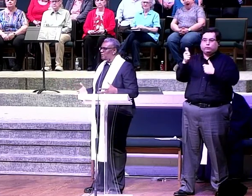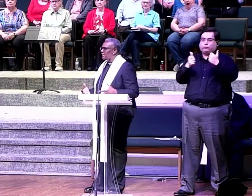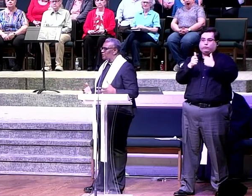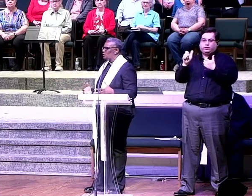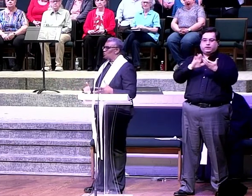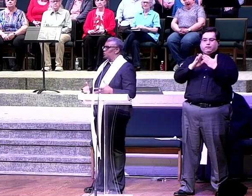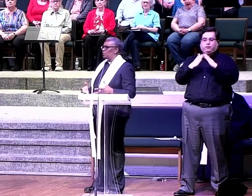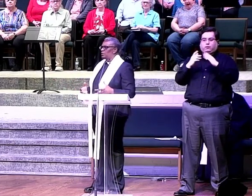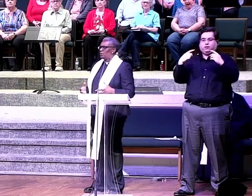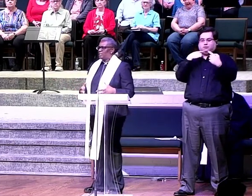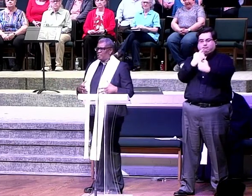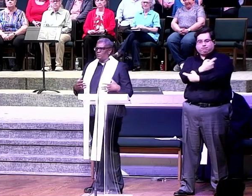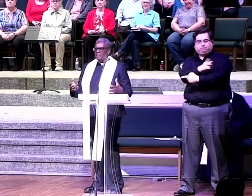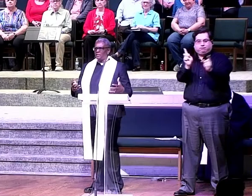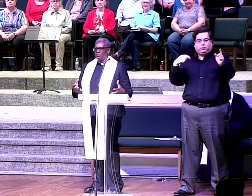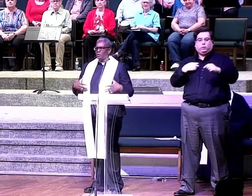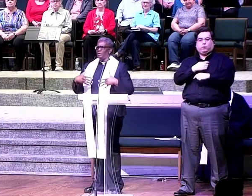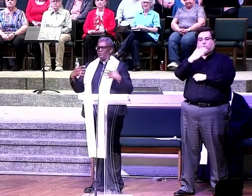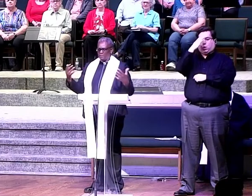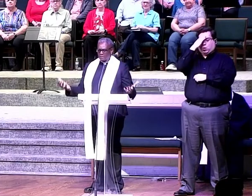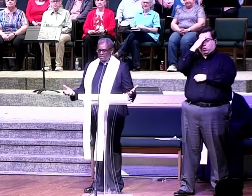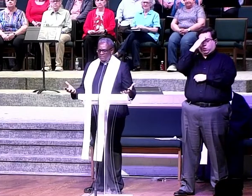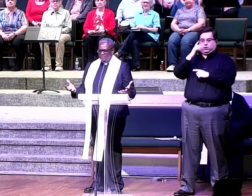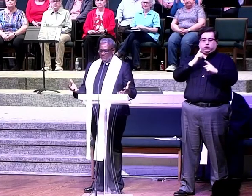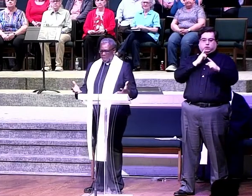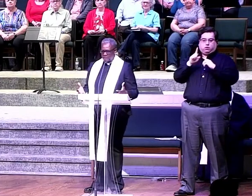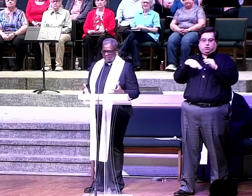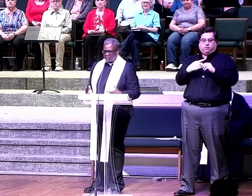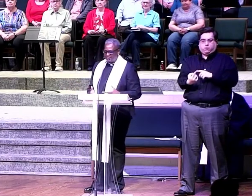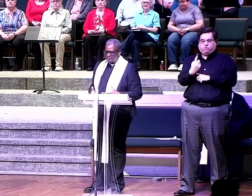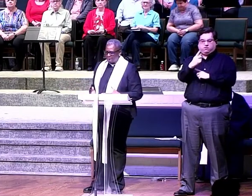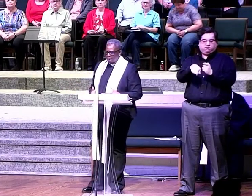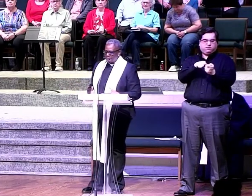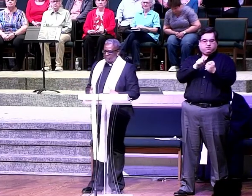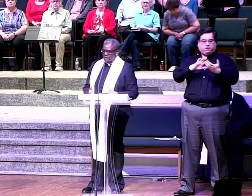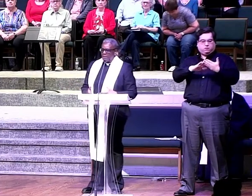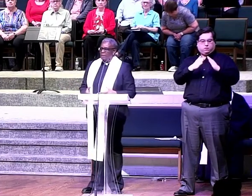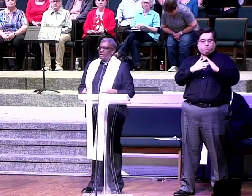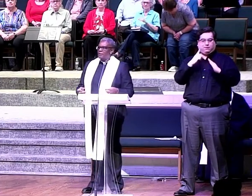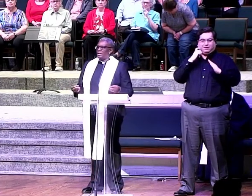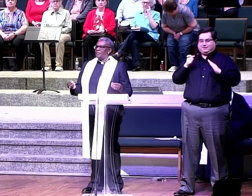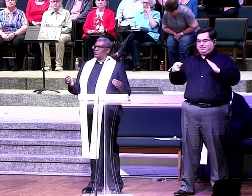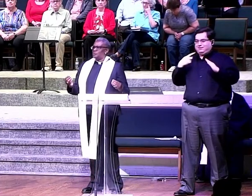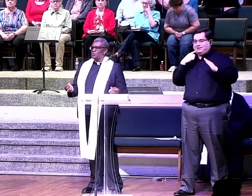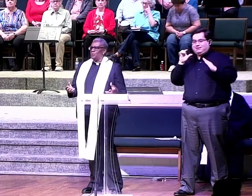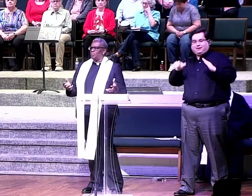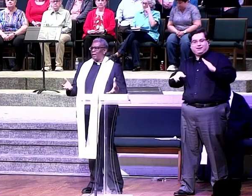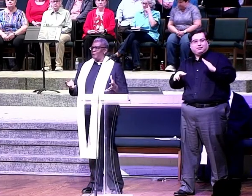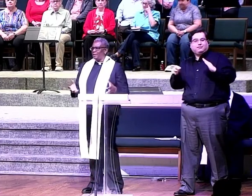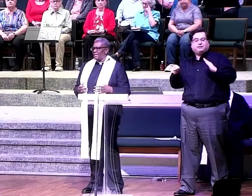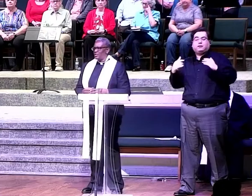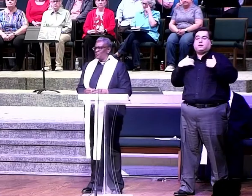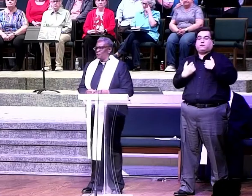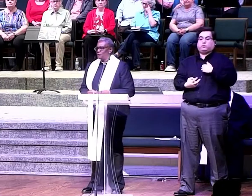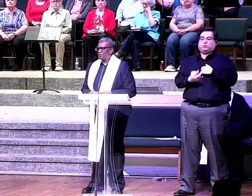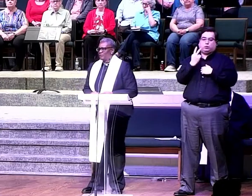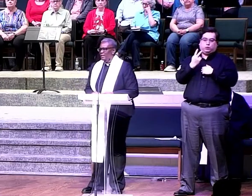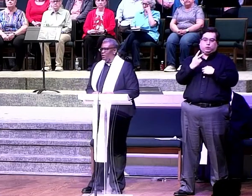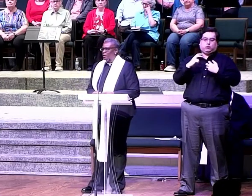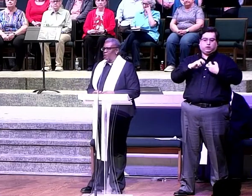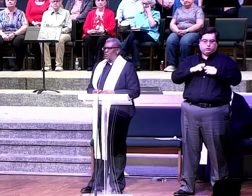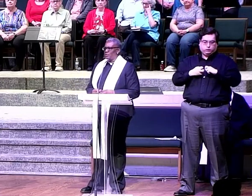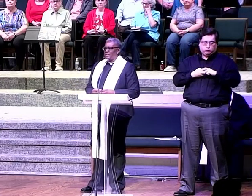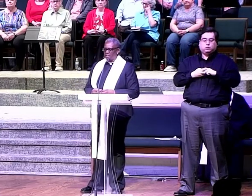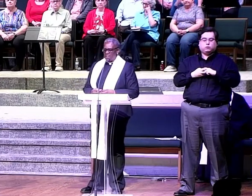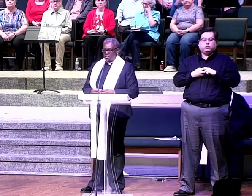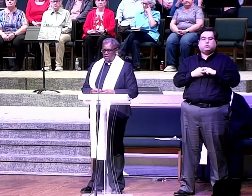he's speaking to, but we know that he's speaking to a community because he tells us that. And there are two primary issues that